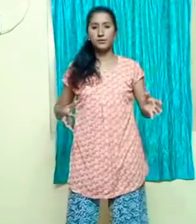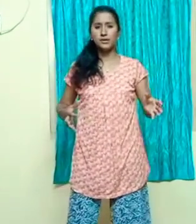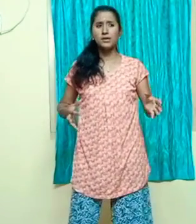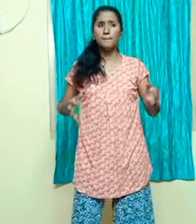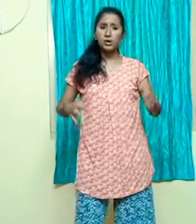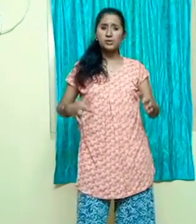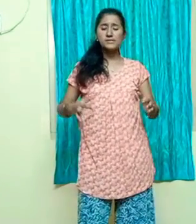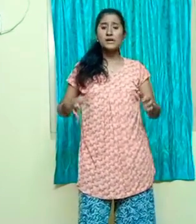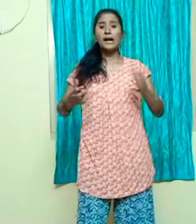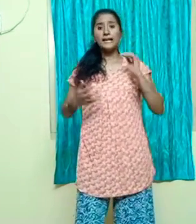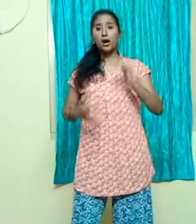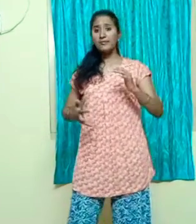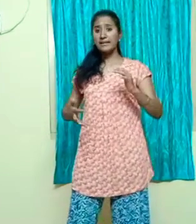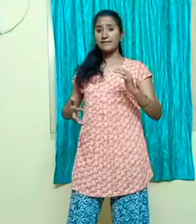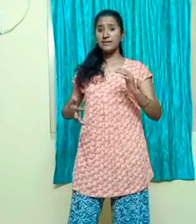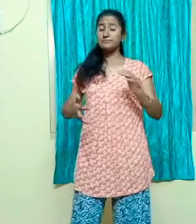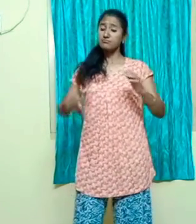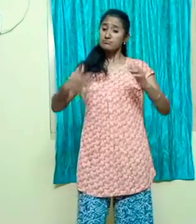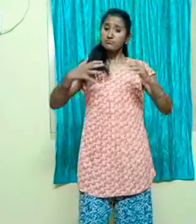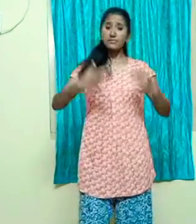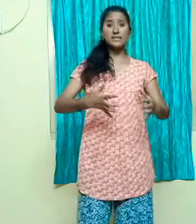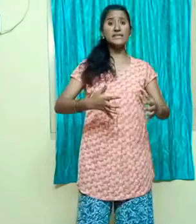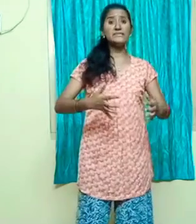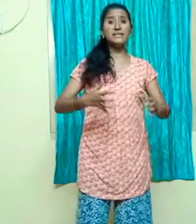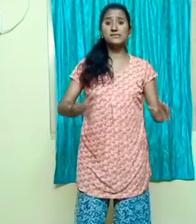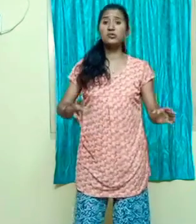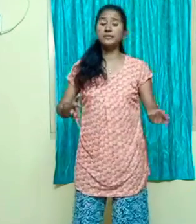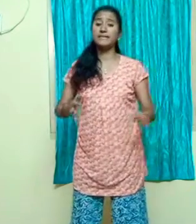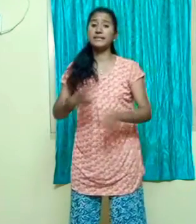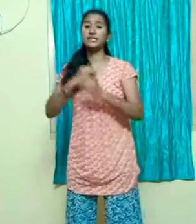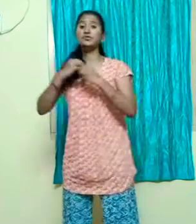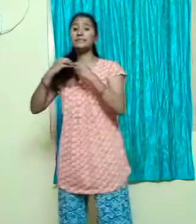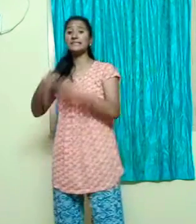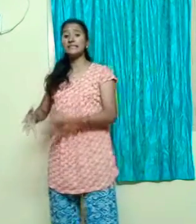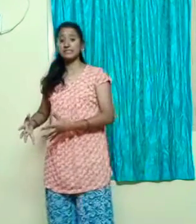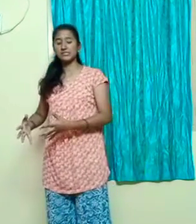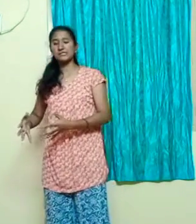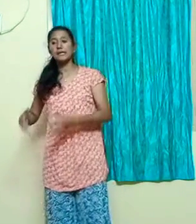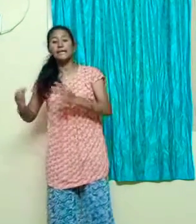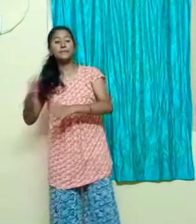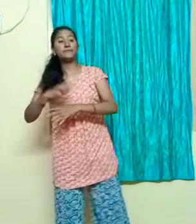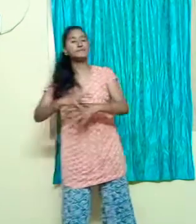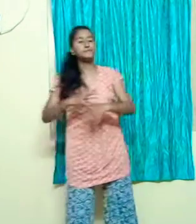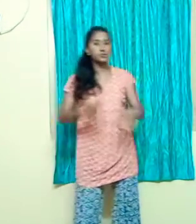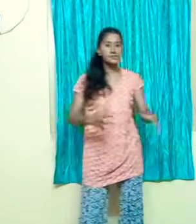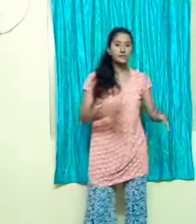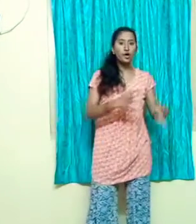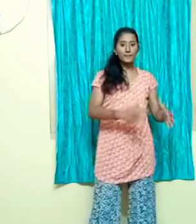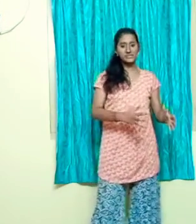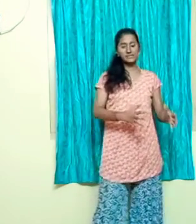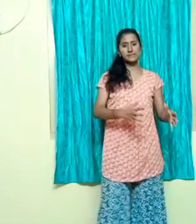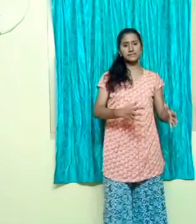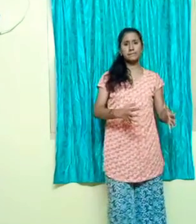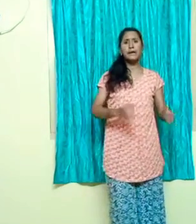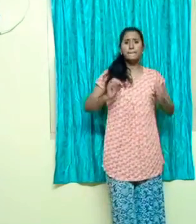computer, because at hardware level, it does not require any human interventions in between its processing operations,